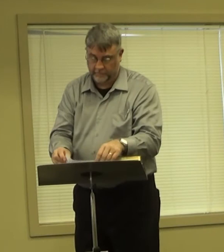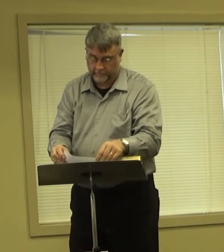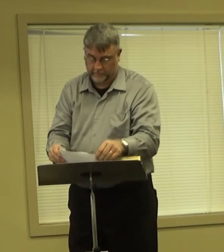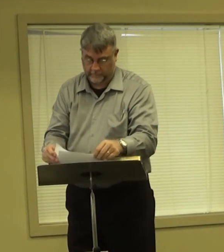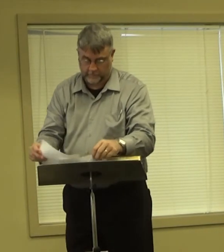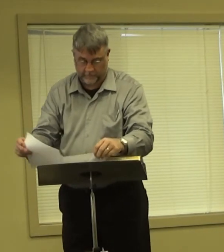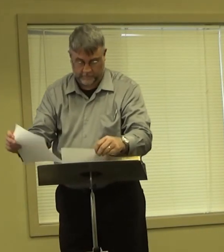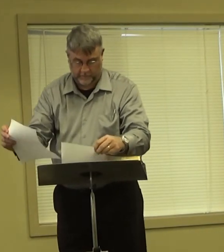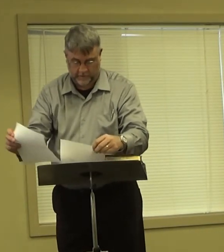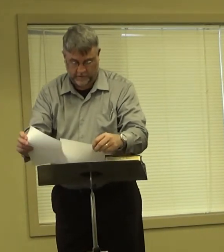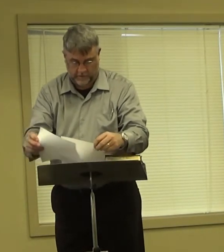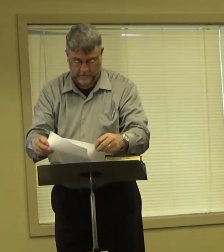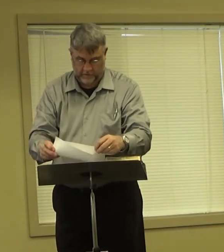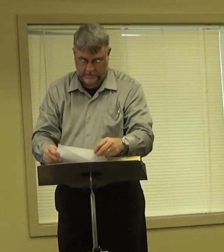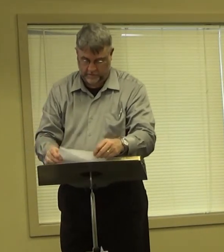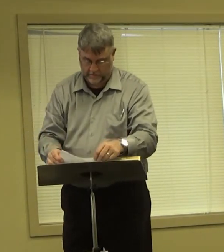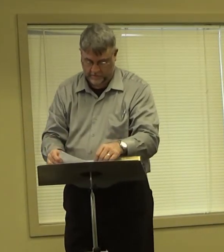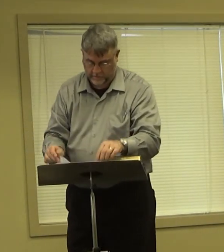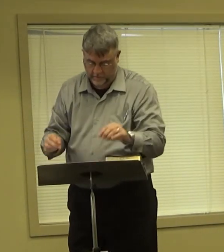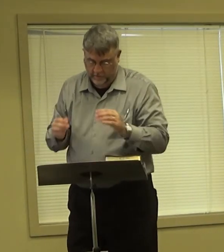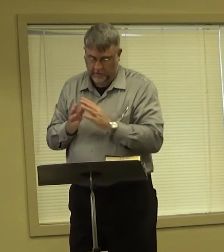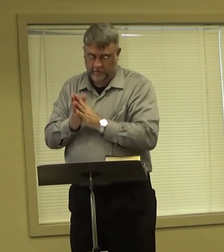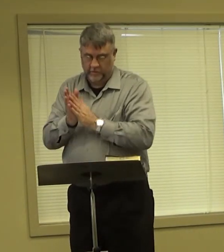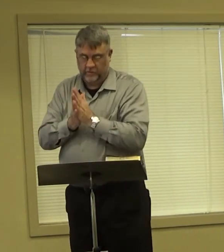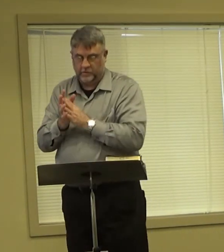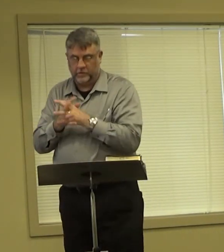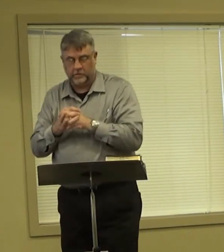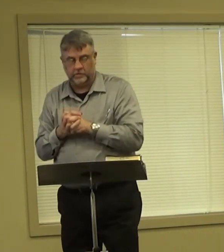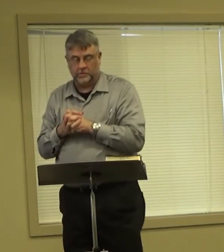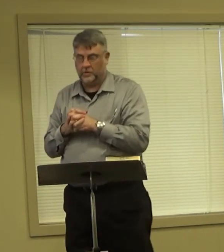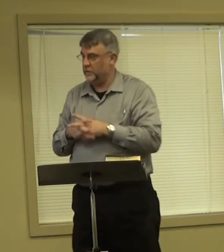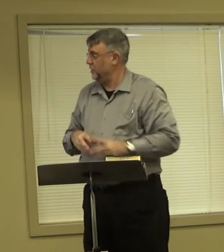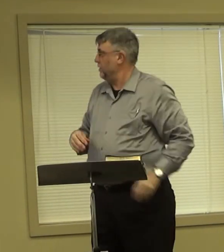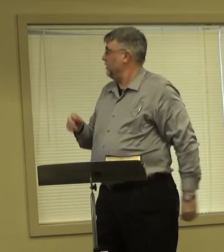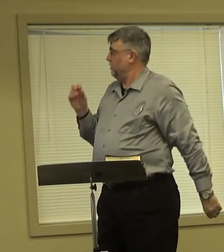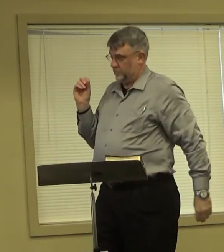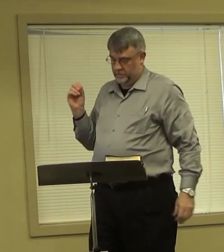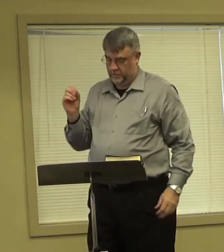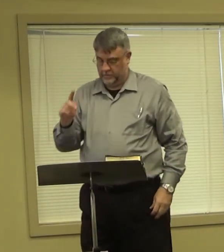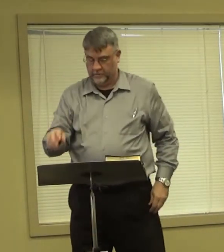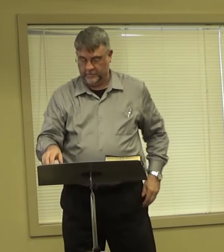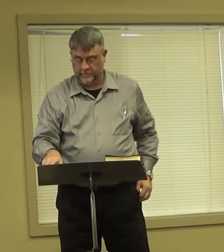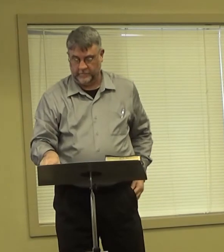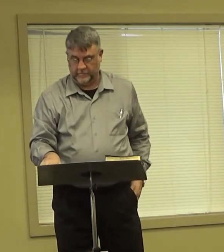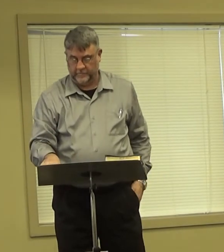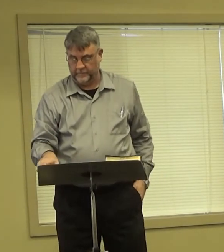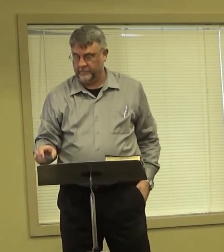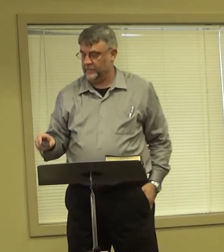and are alive and people are alive now. Will the law be taken in that moment?